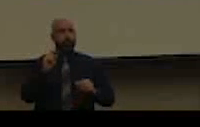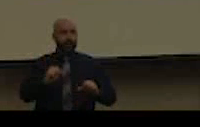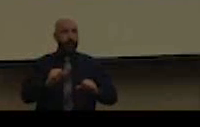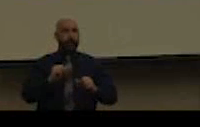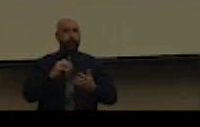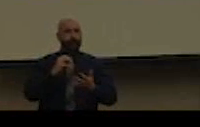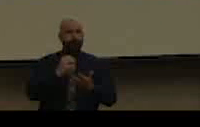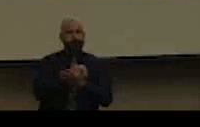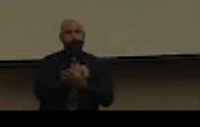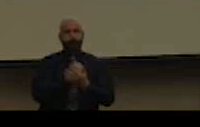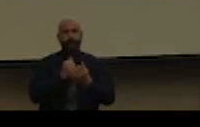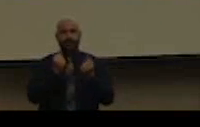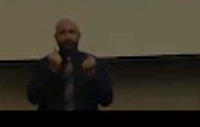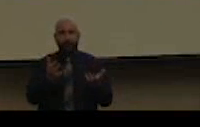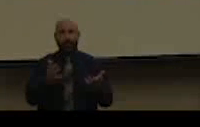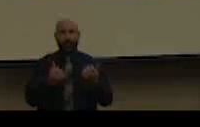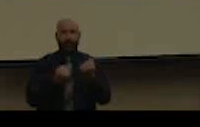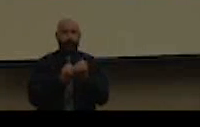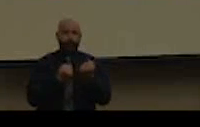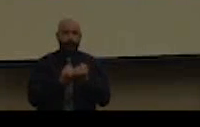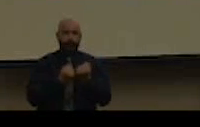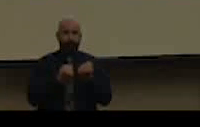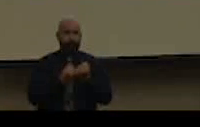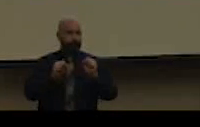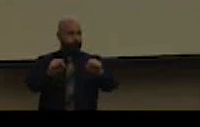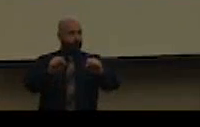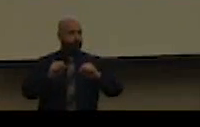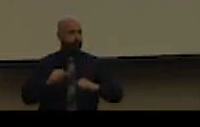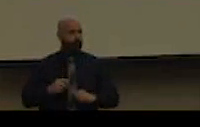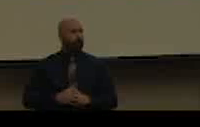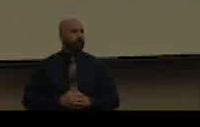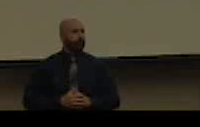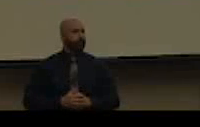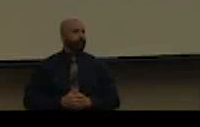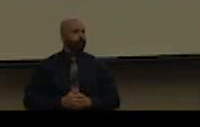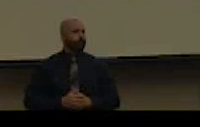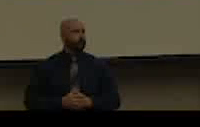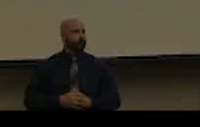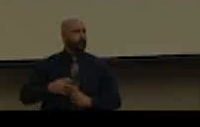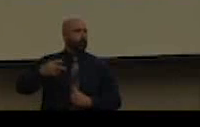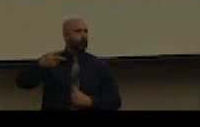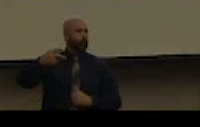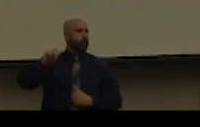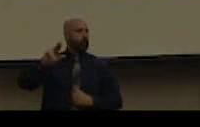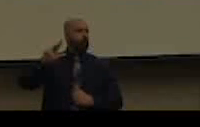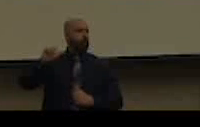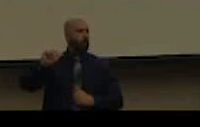and Paula Polito has been fabulous inviting people to her center to see it.